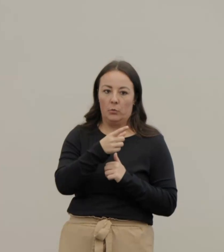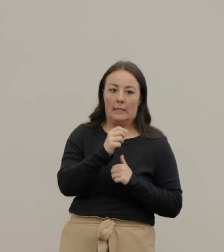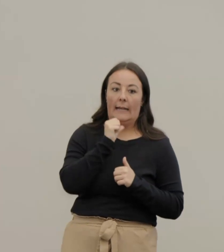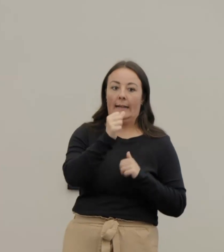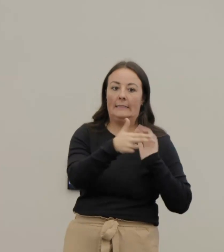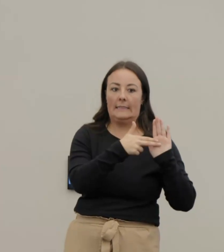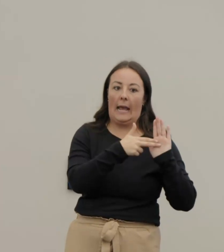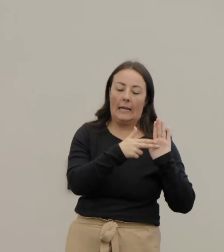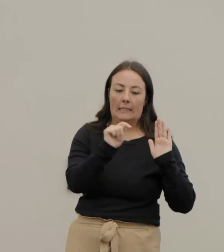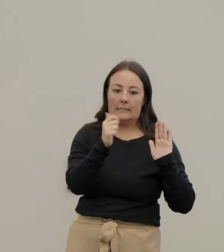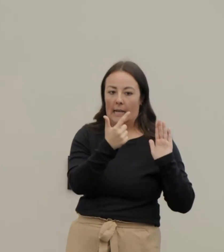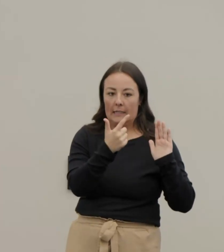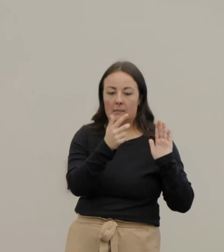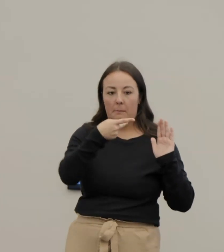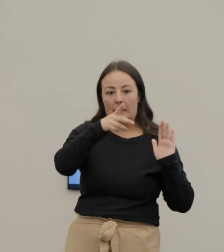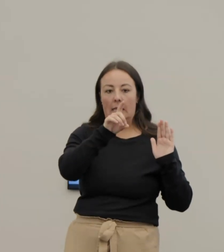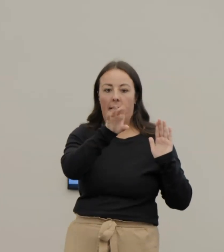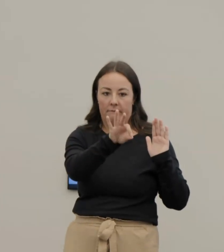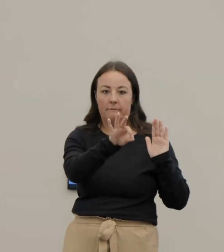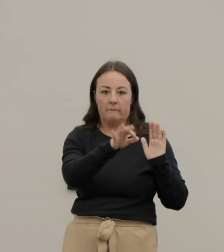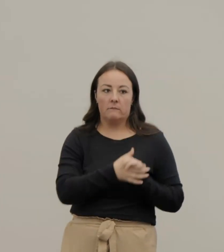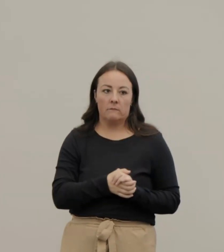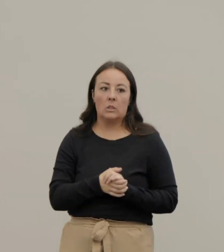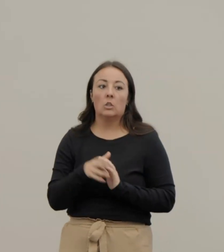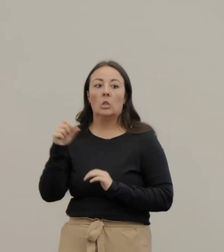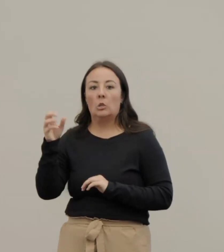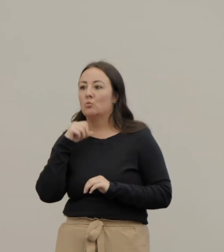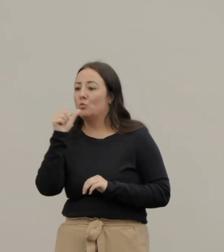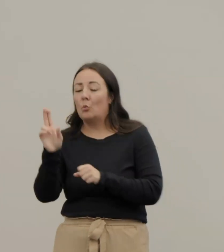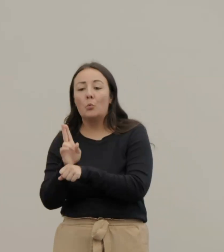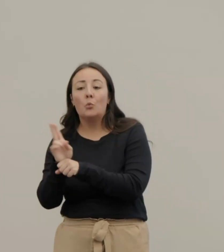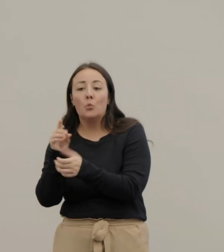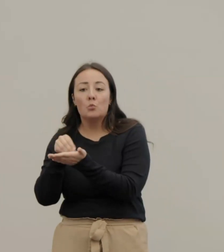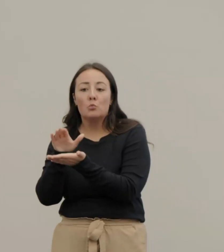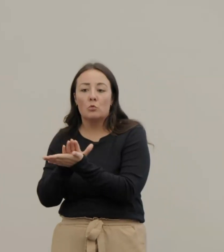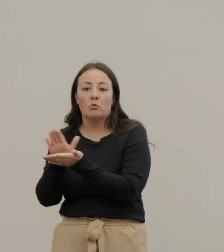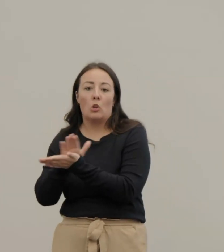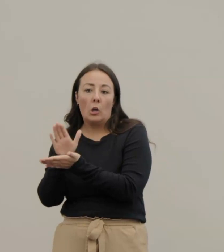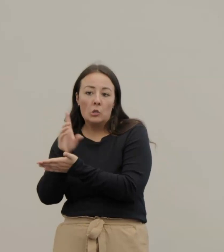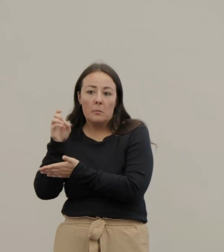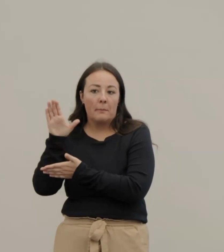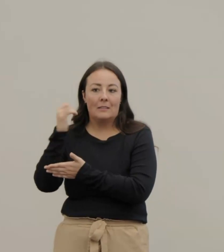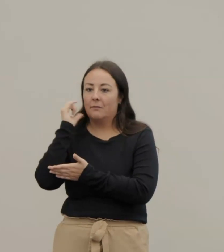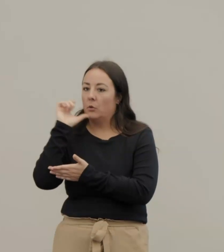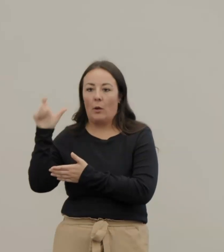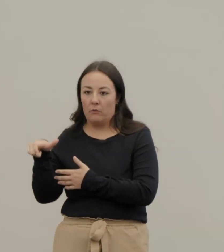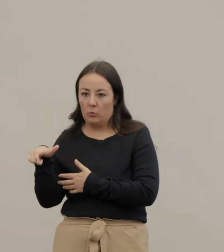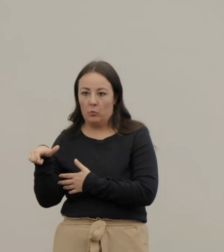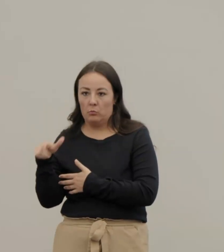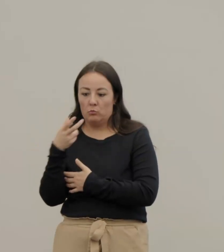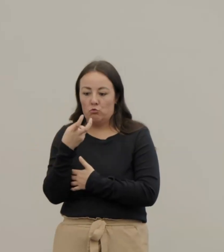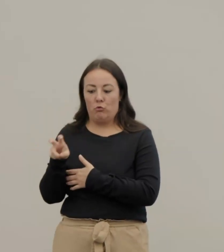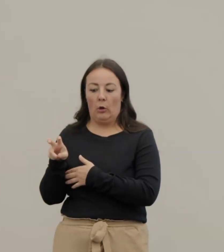PDF. So don't use documents when you don't have to. Convert it to